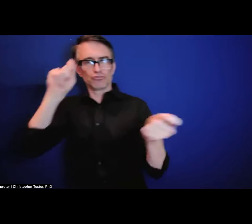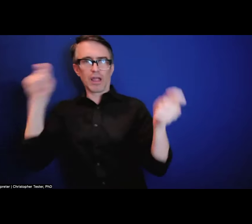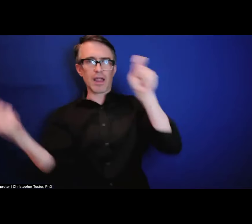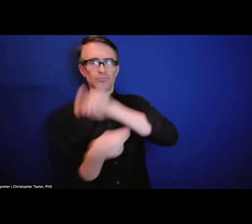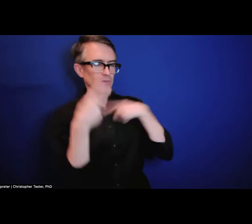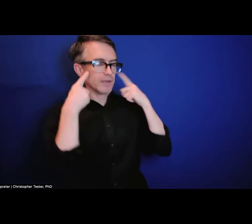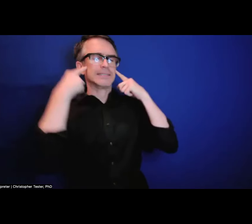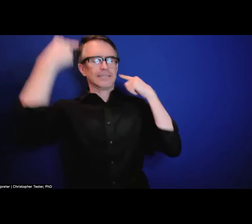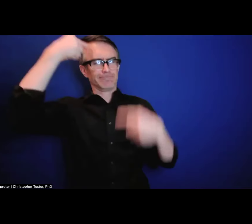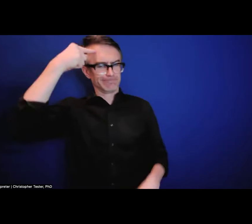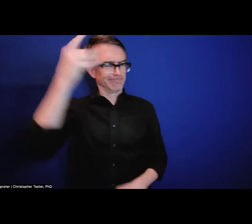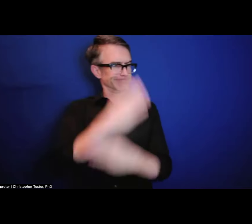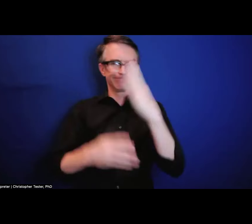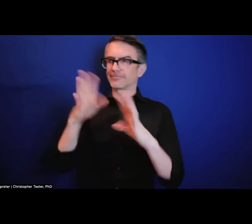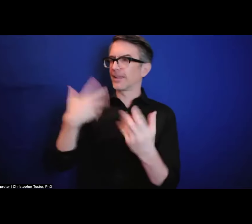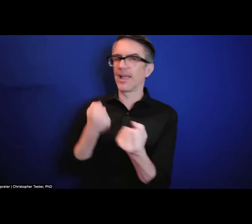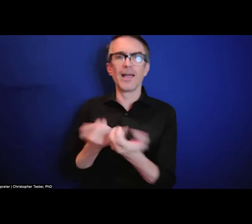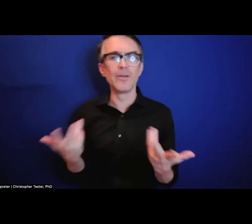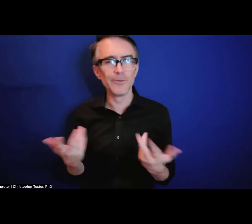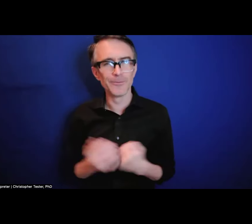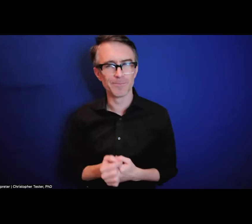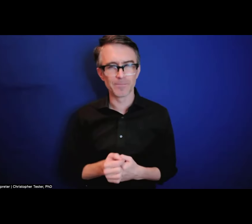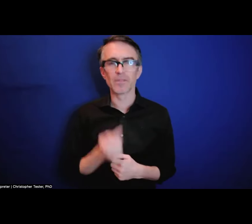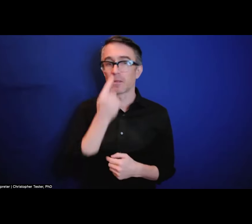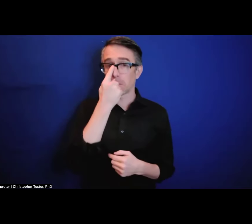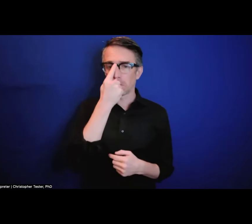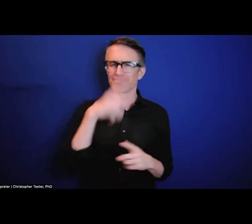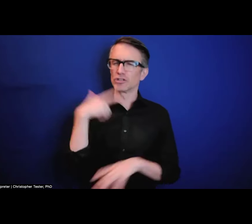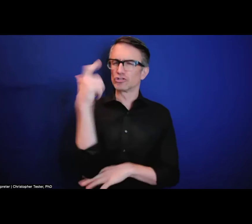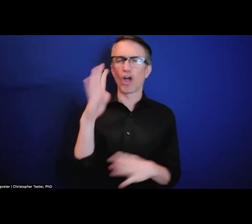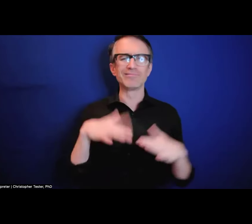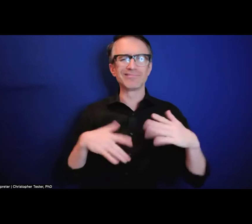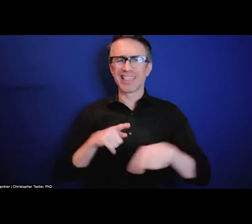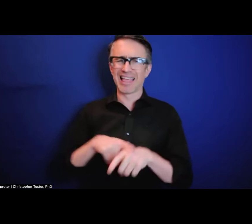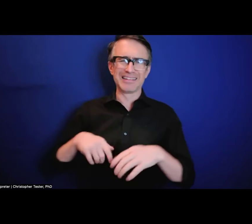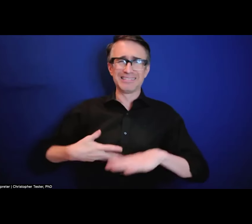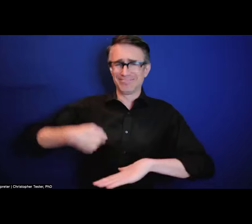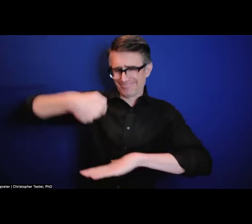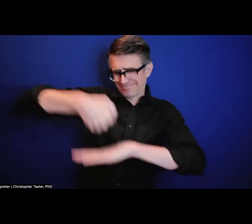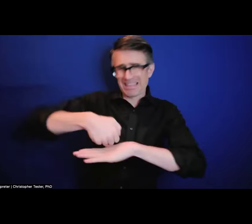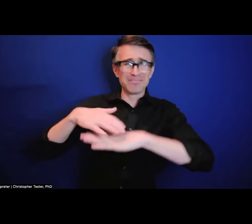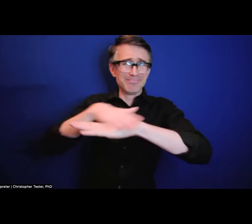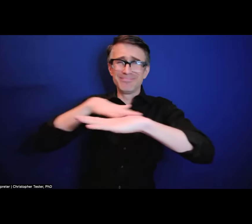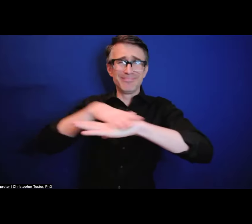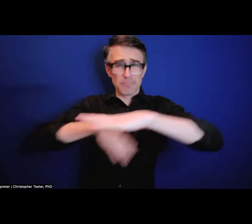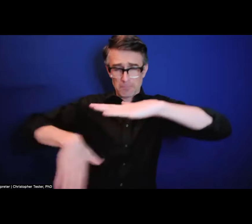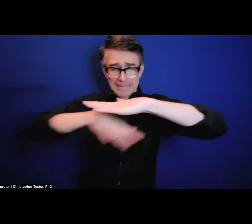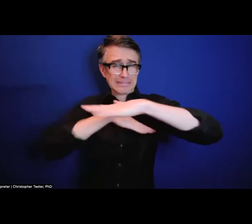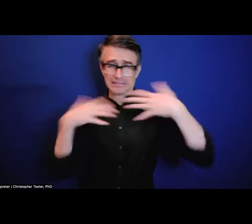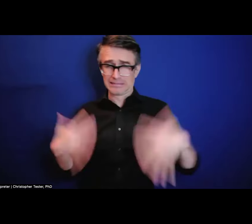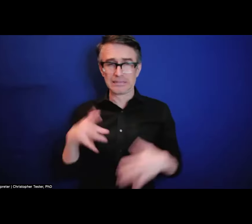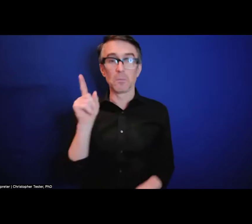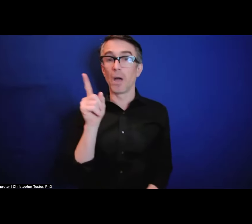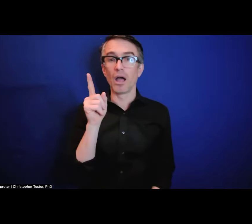recognize that inclusive policies which address the needs of persons with disabilities are foundational to building